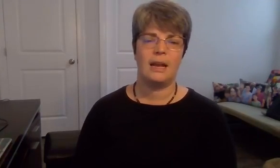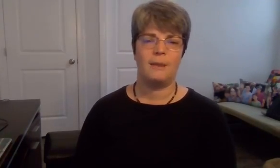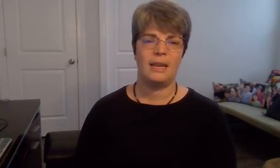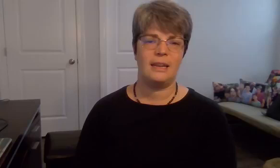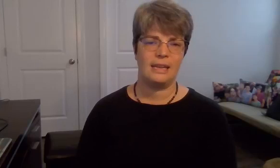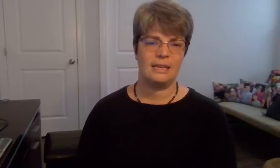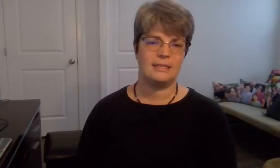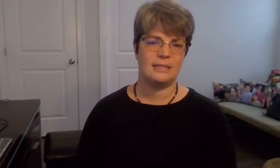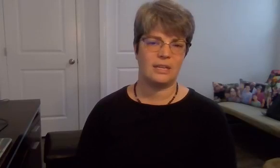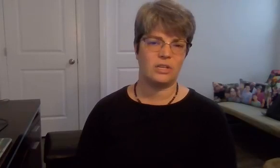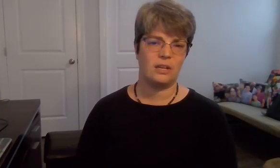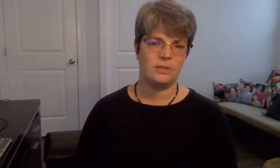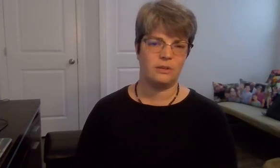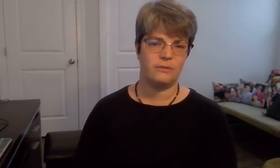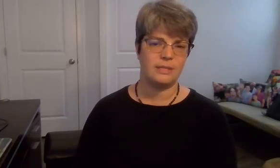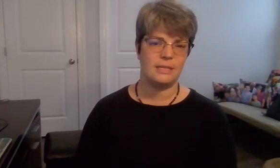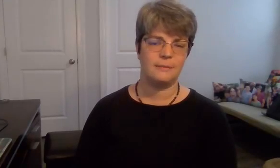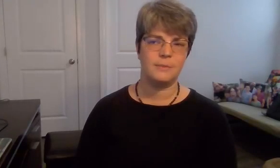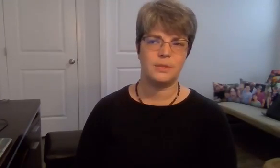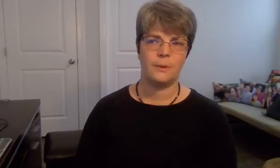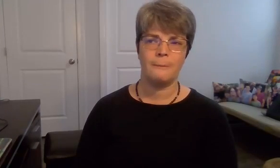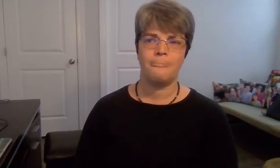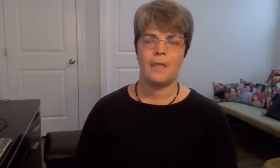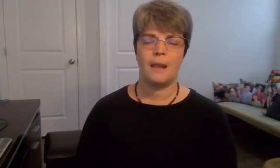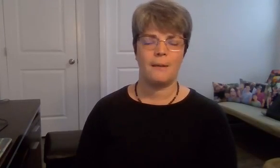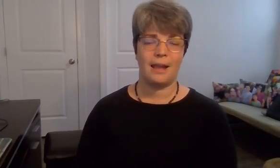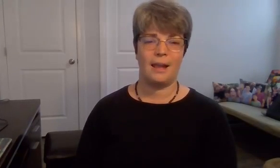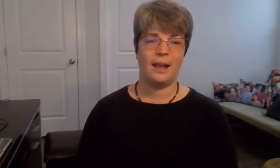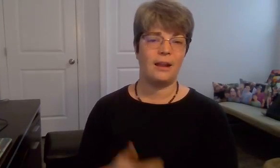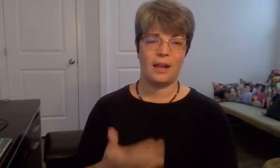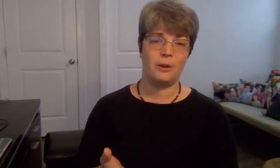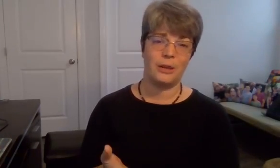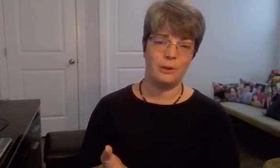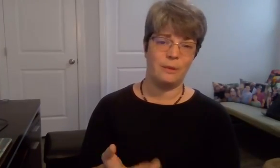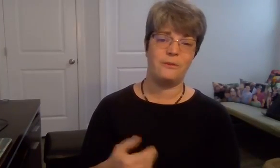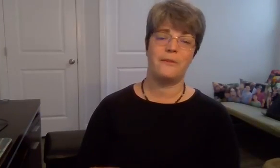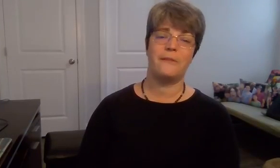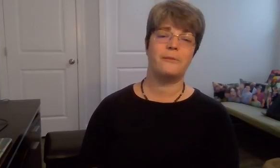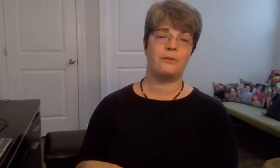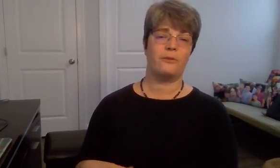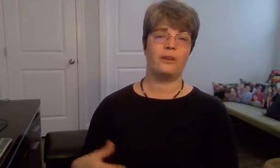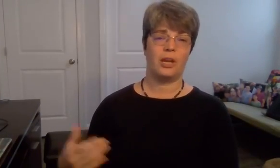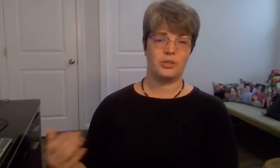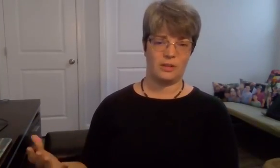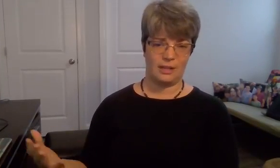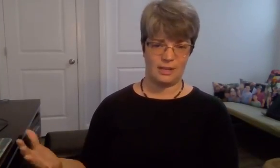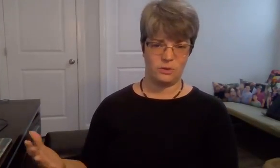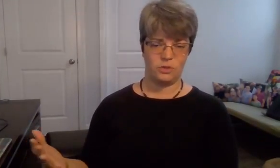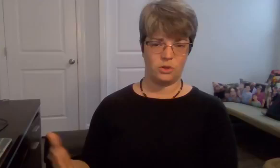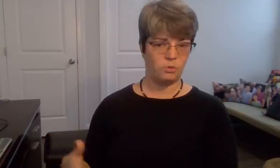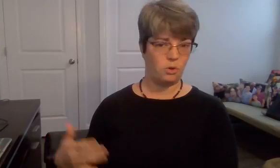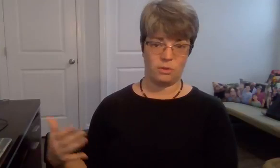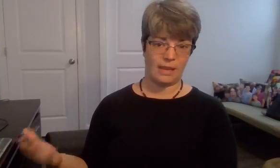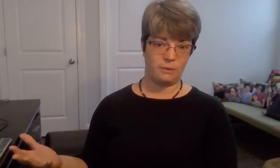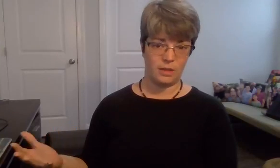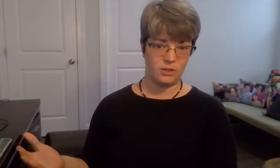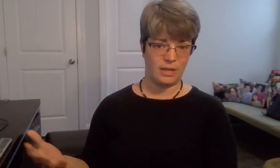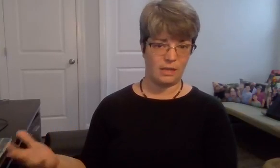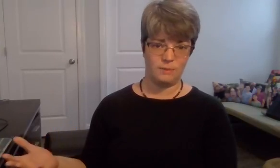and enhances that child's self-esteem. So I don't know about you, but if you've ever been to a foreign country and you don't know the language, you can't